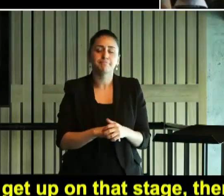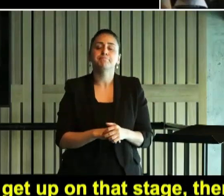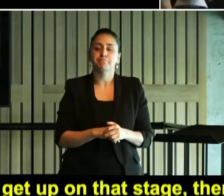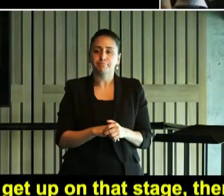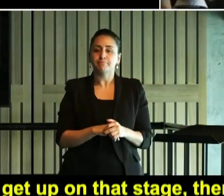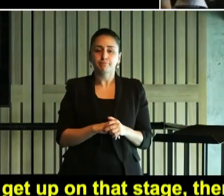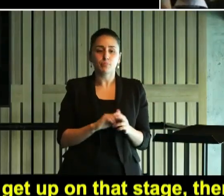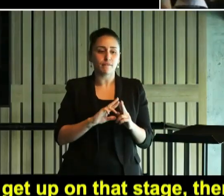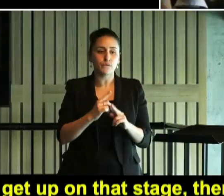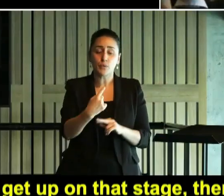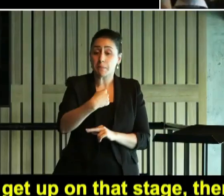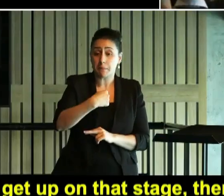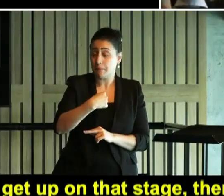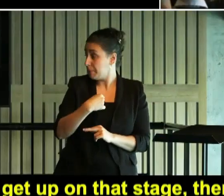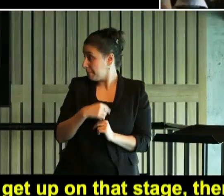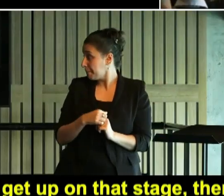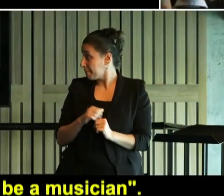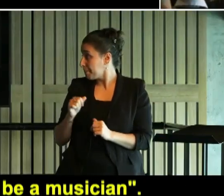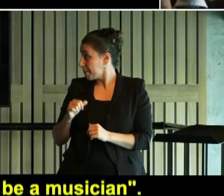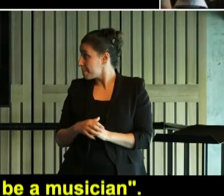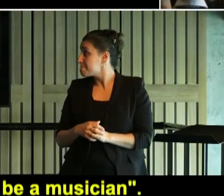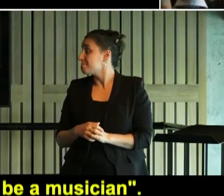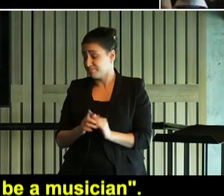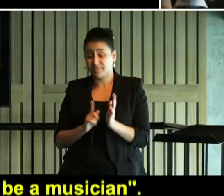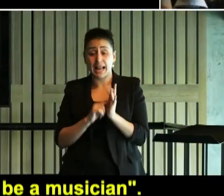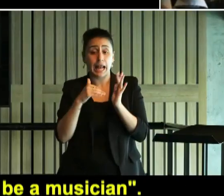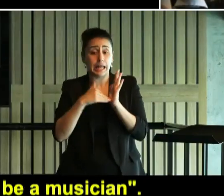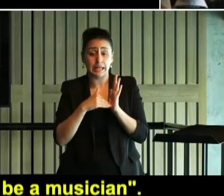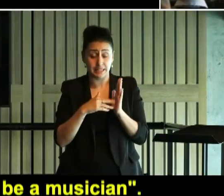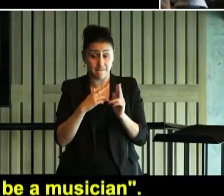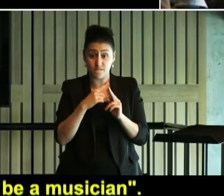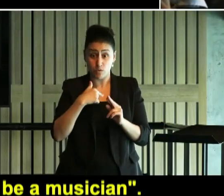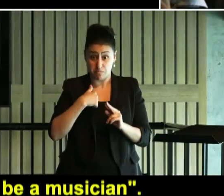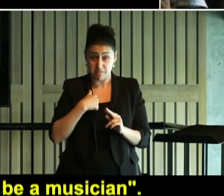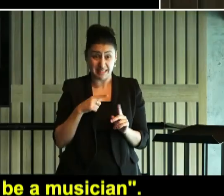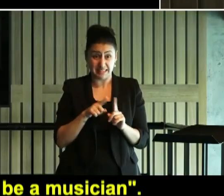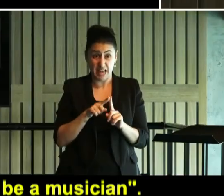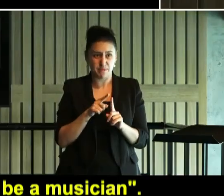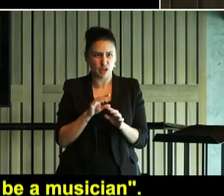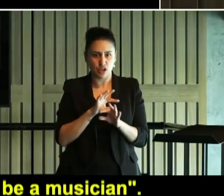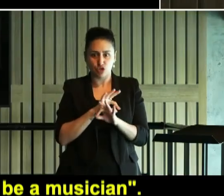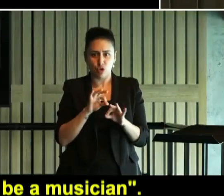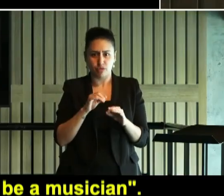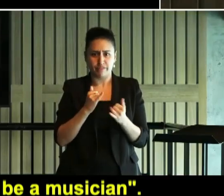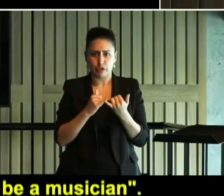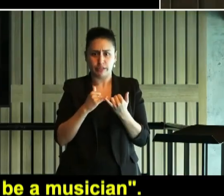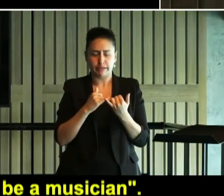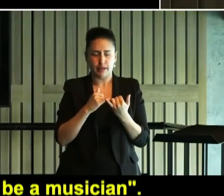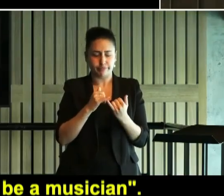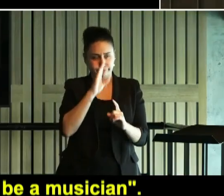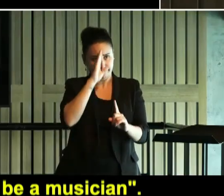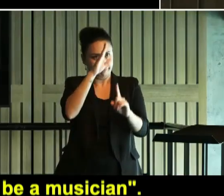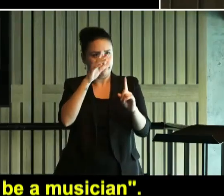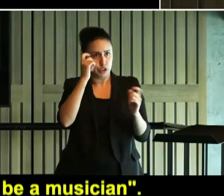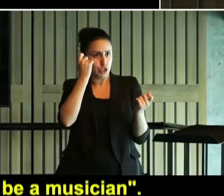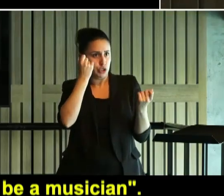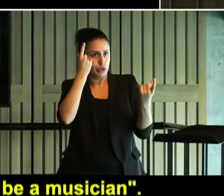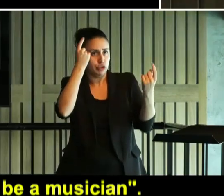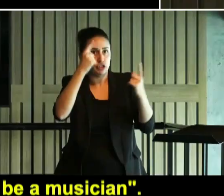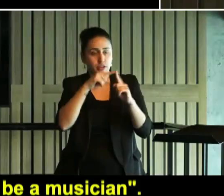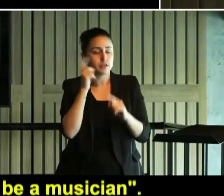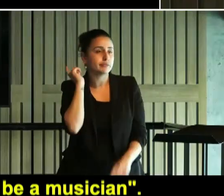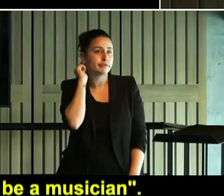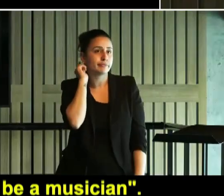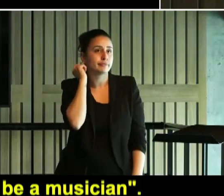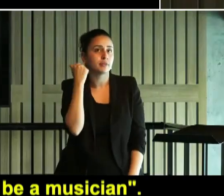it wasn't even that conscious, noticing those things. I think it was a very unconscious kind of thing, and it wasn't until much later